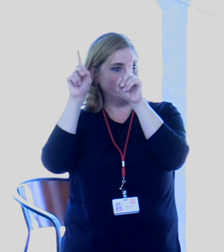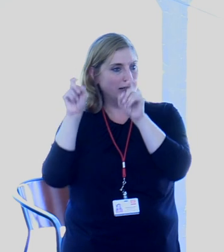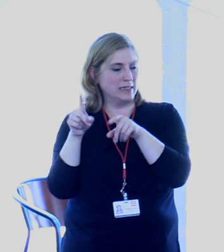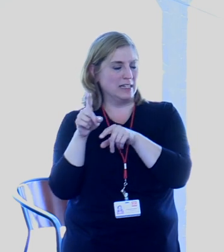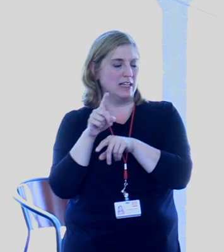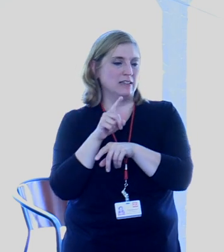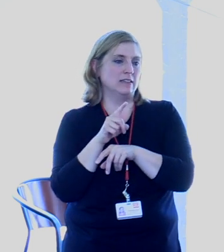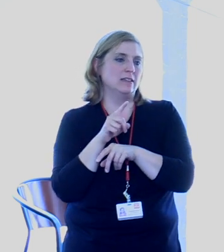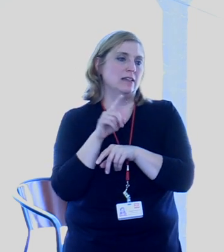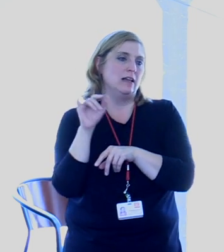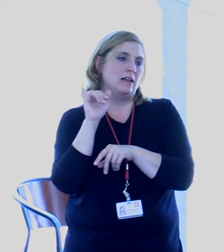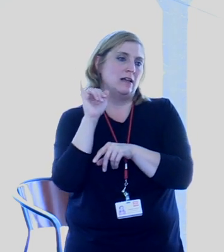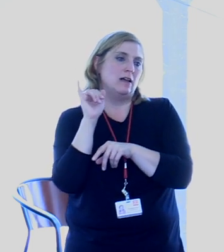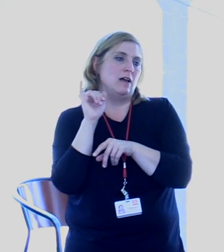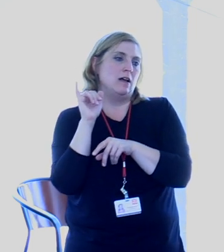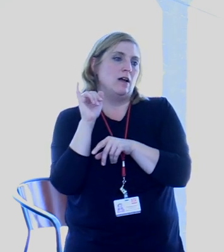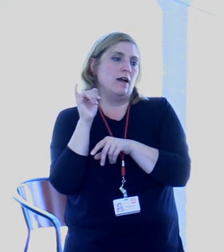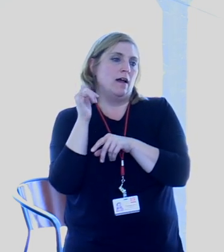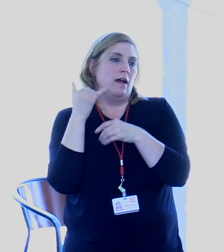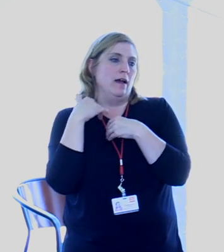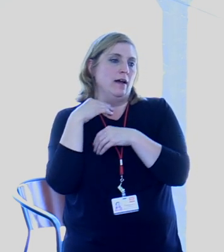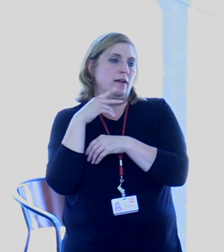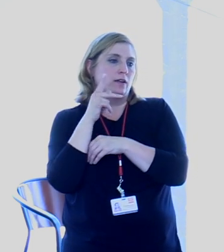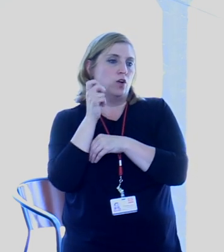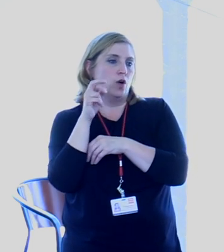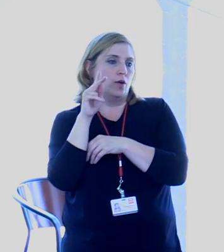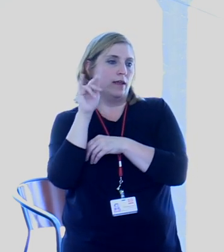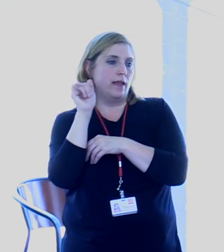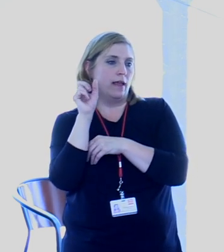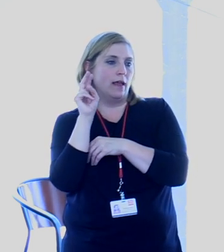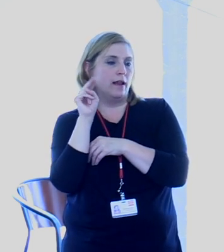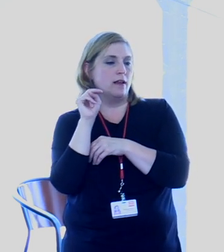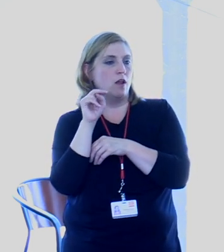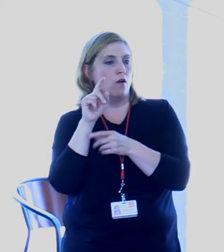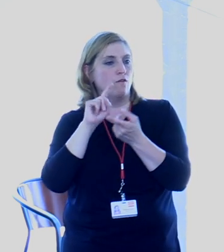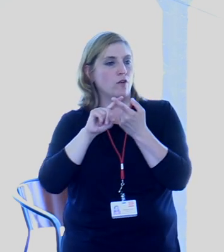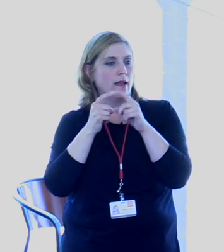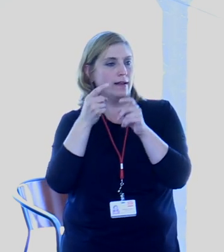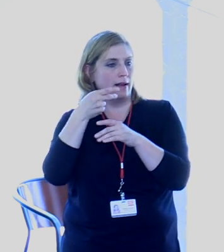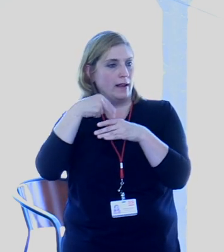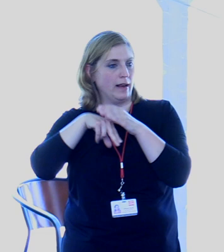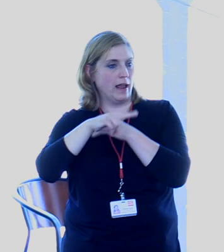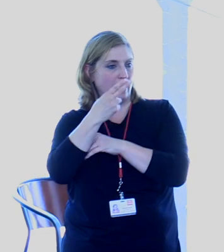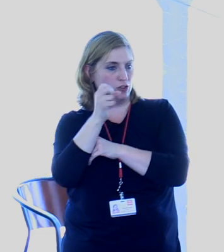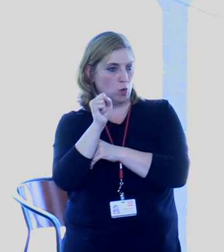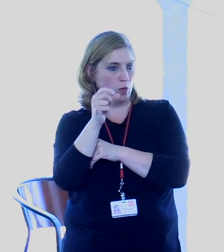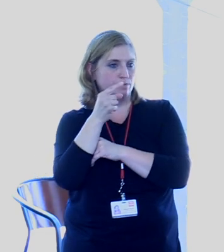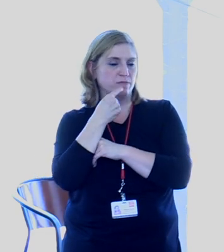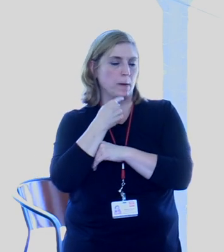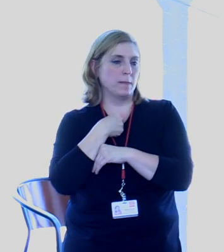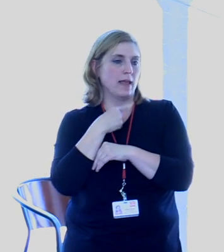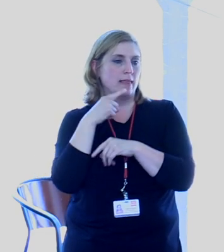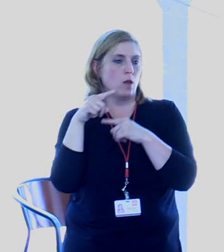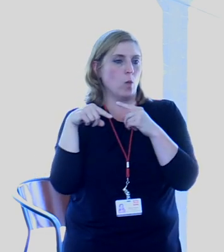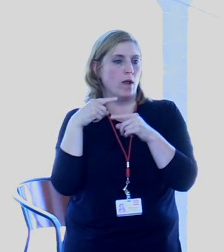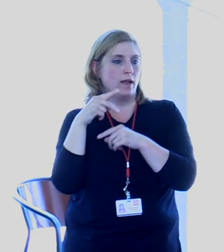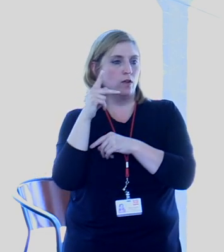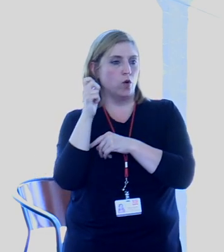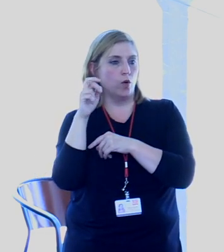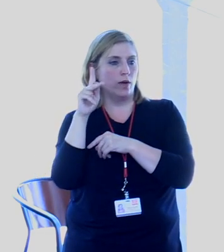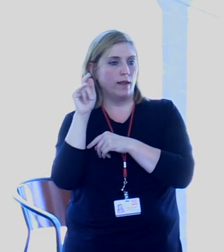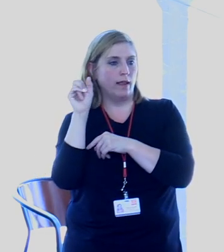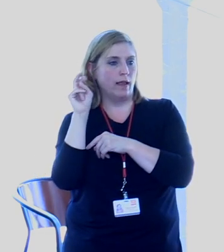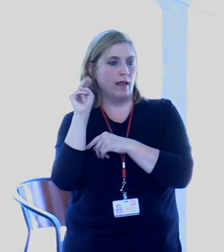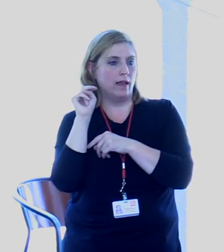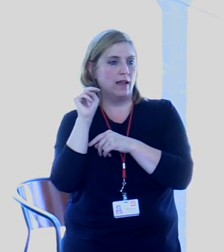This is very like what I had a Korean friend when I was in high school, who told me that when a Korean child is